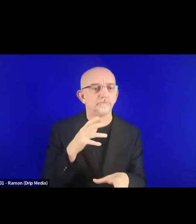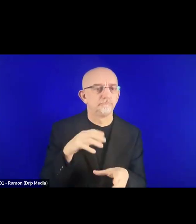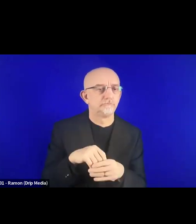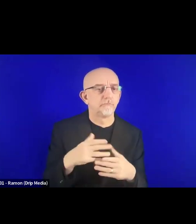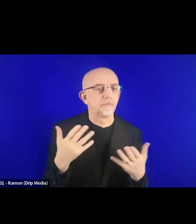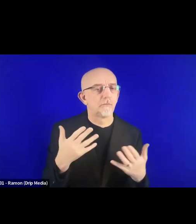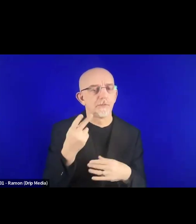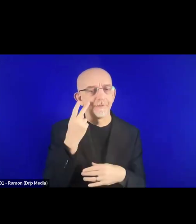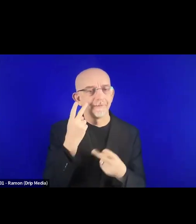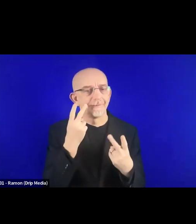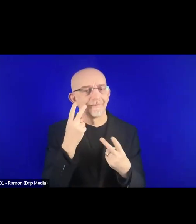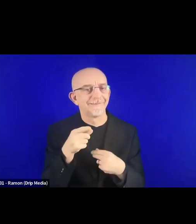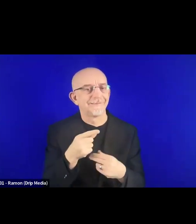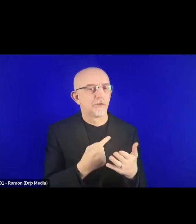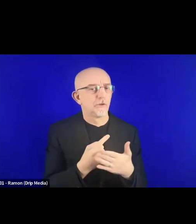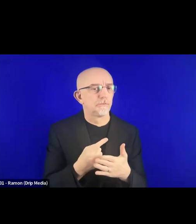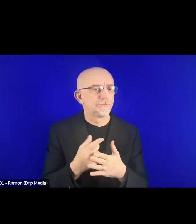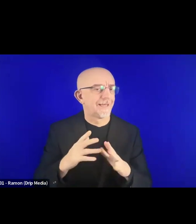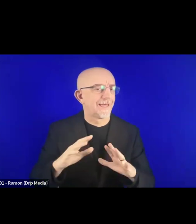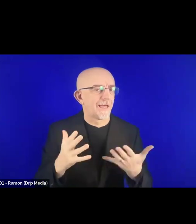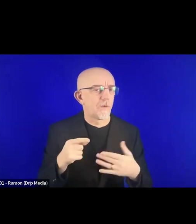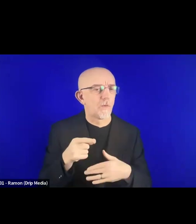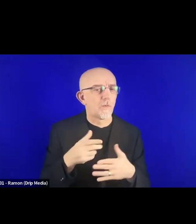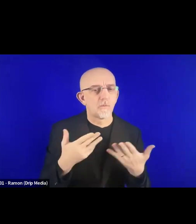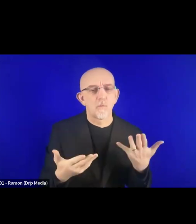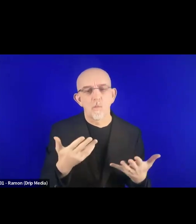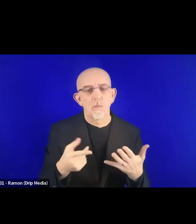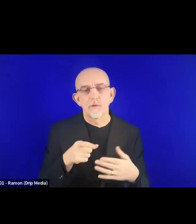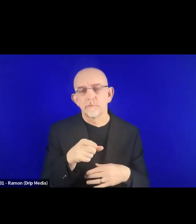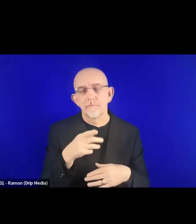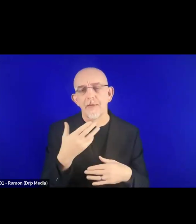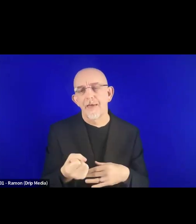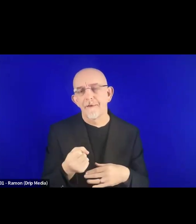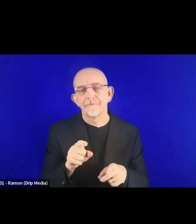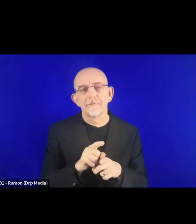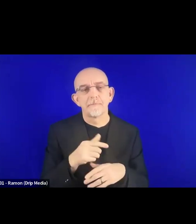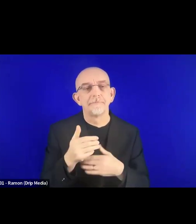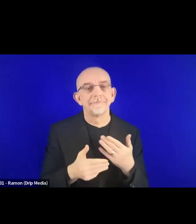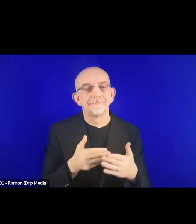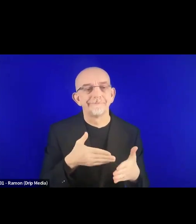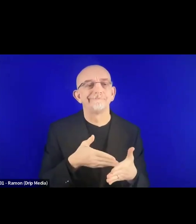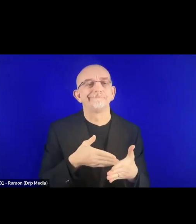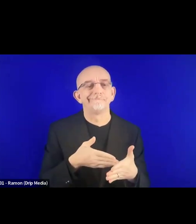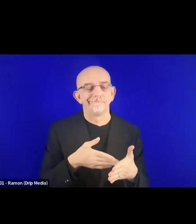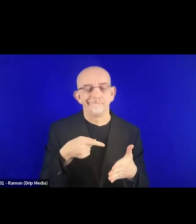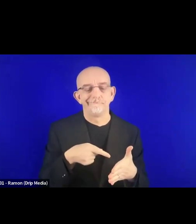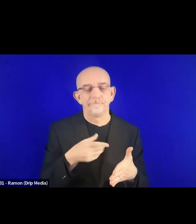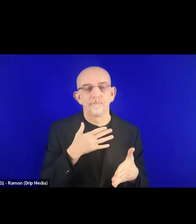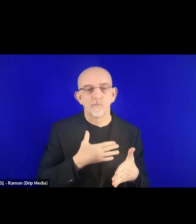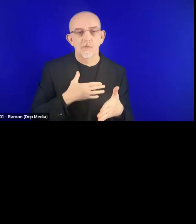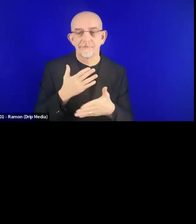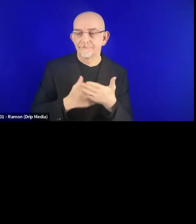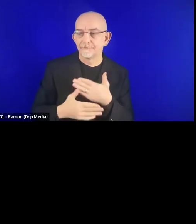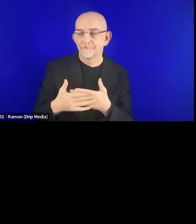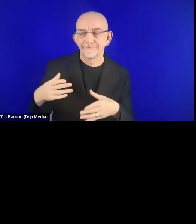inclusive climate action? Based on some of the findings that we've also been discussing earlier that the presenters were putting